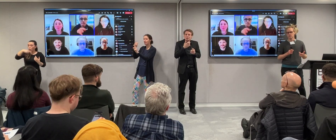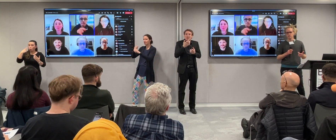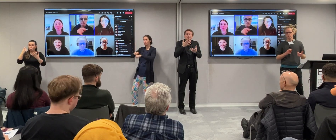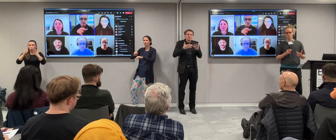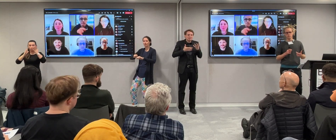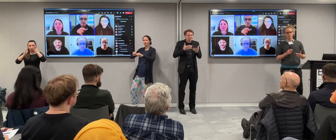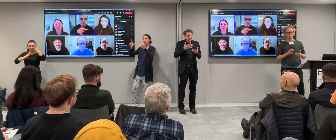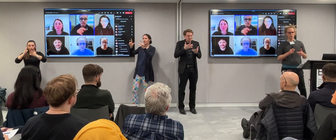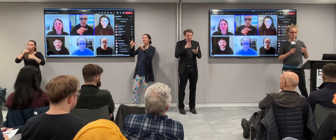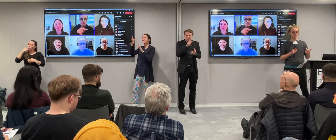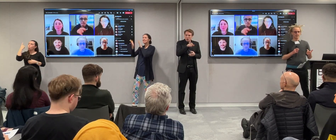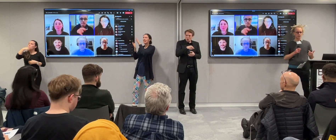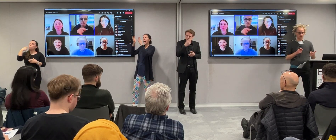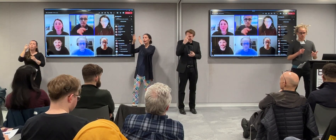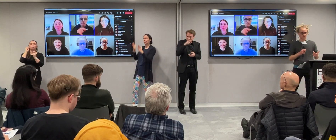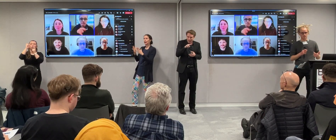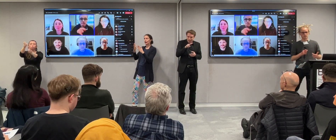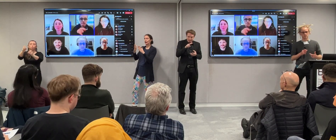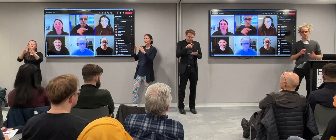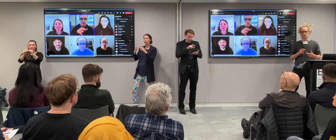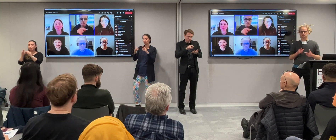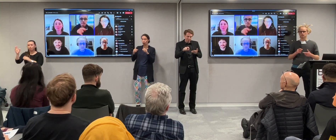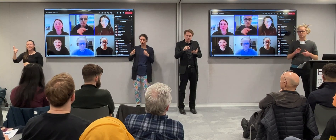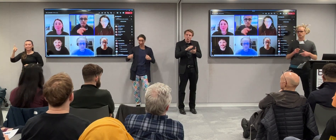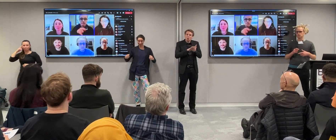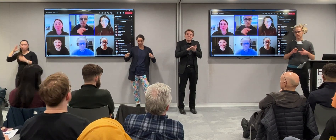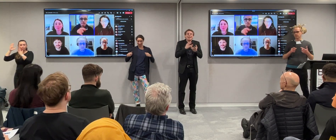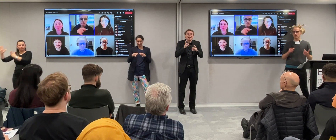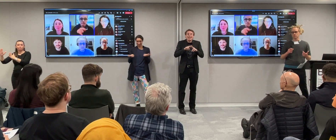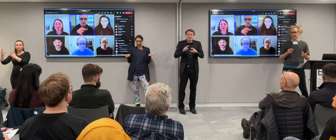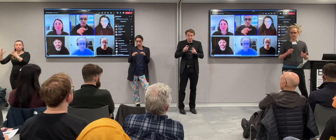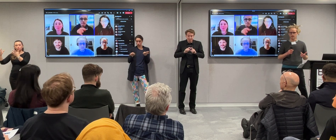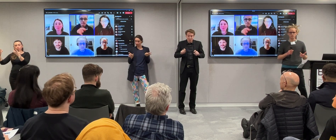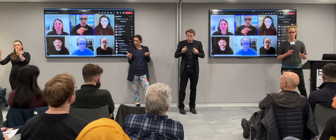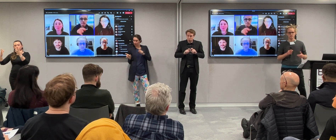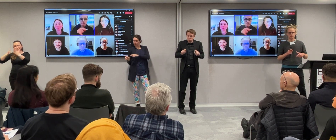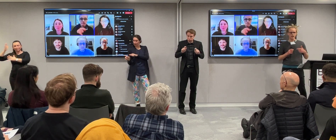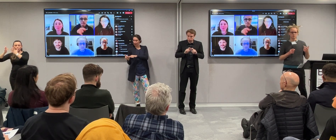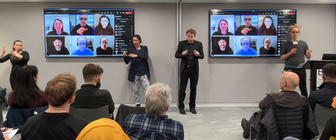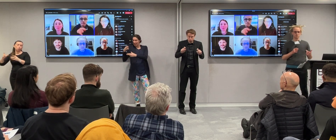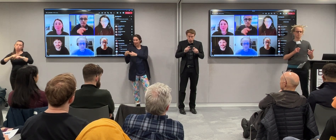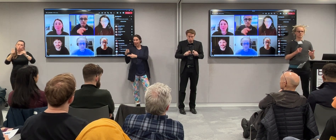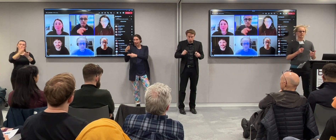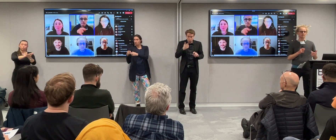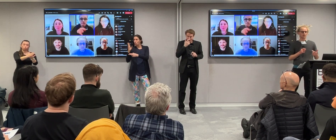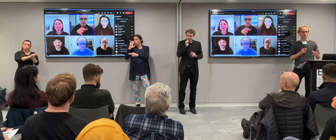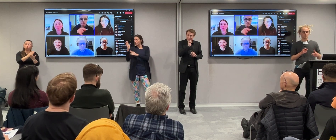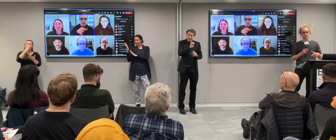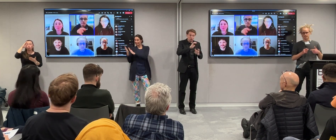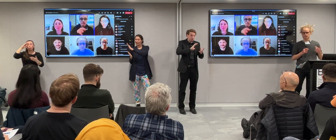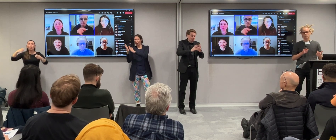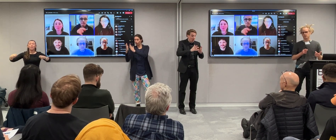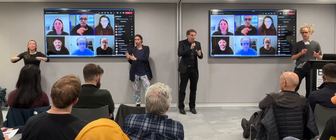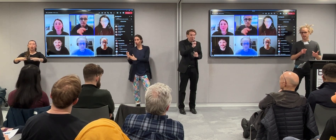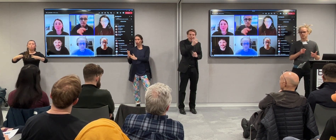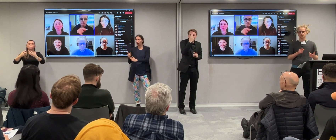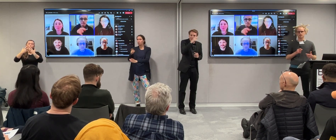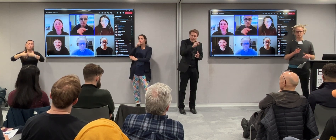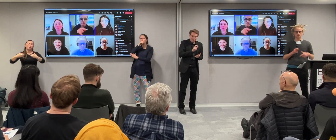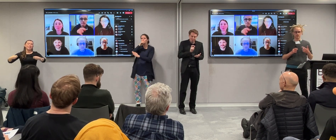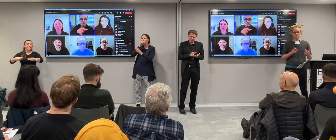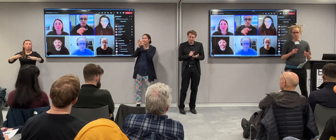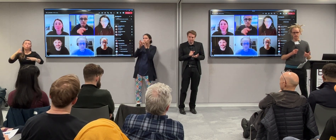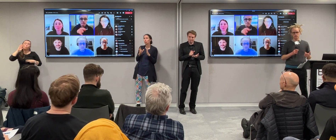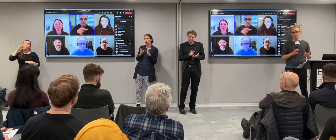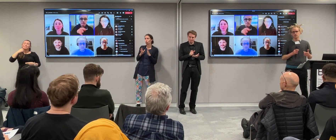signer in front of the captions. So you can have automatic captions. These captions represent what the interpreter has